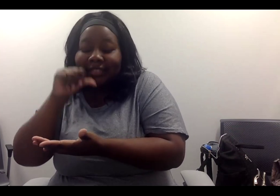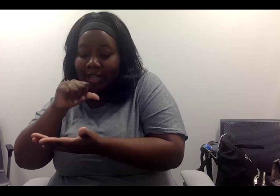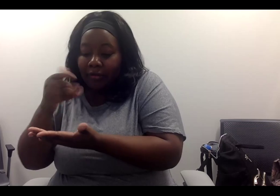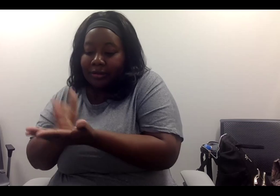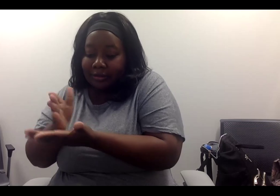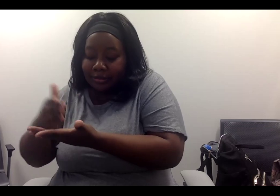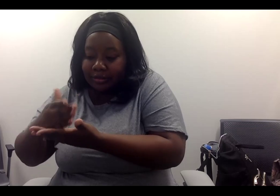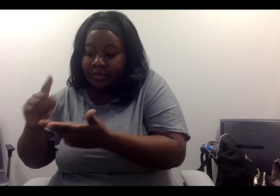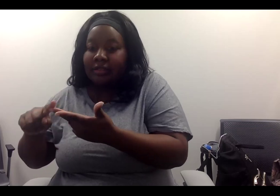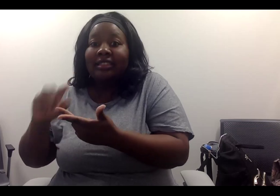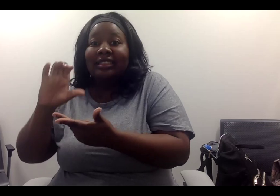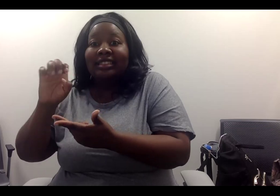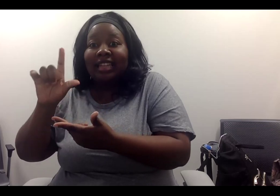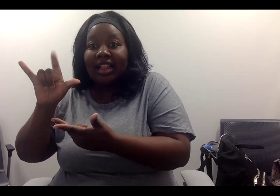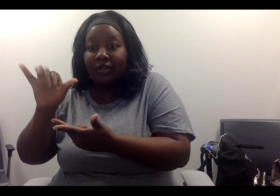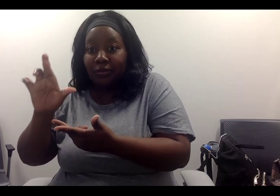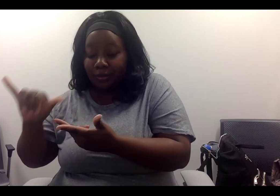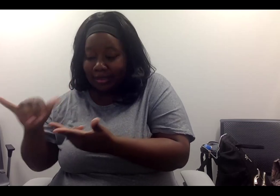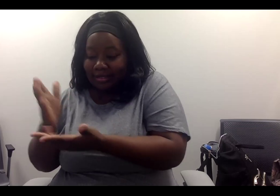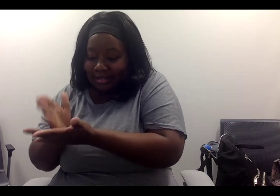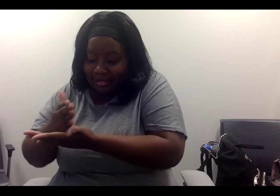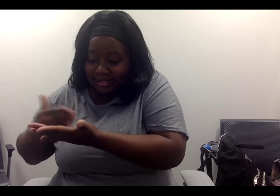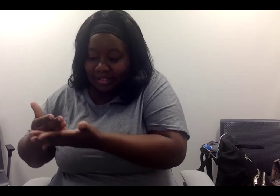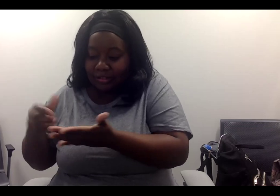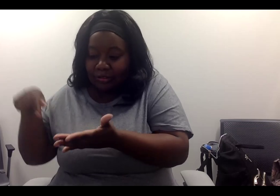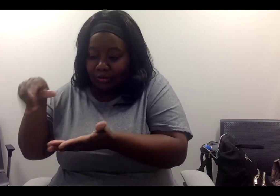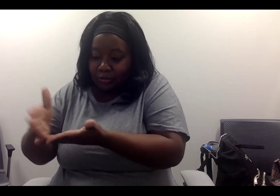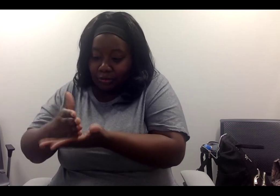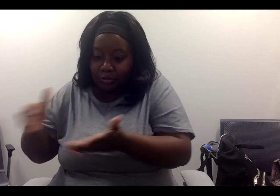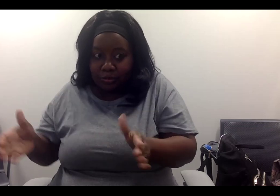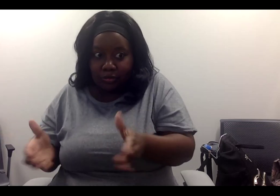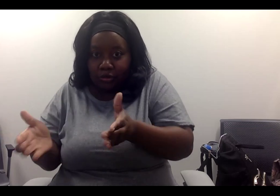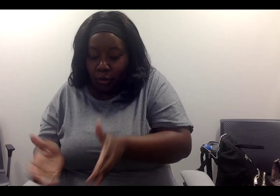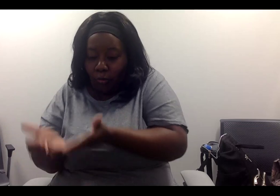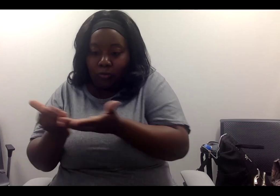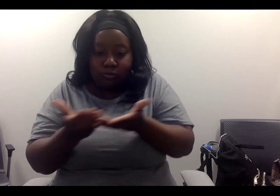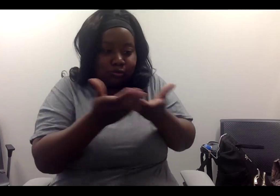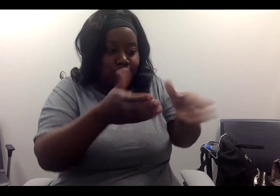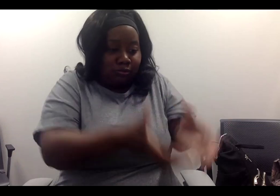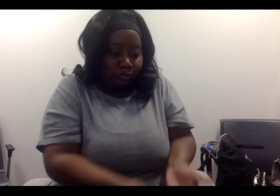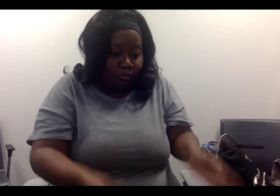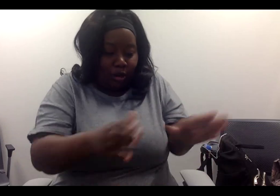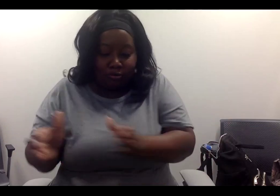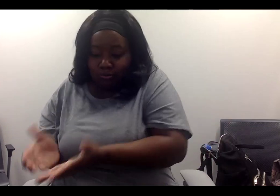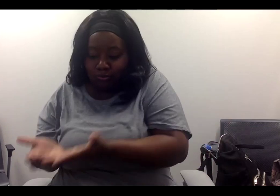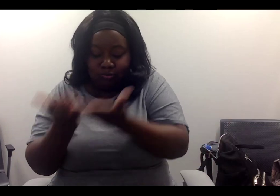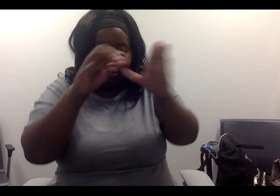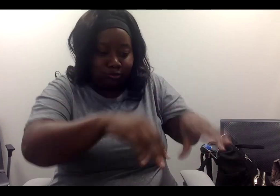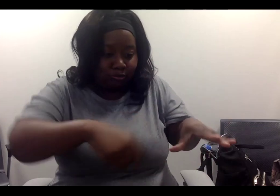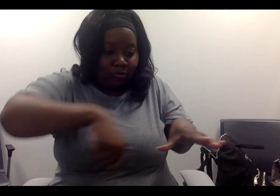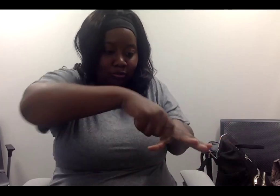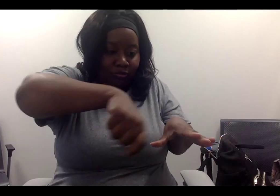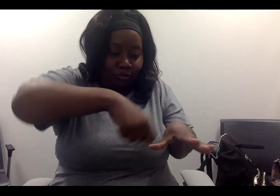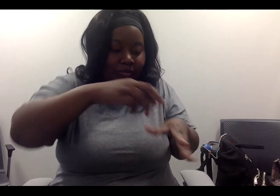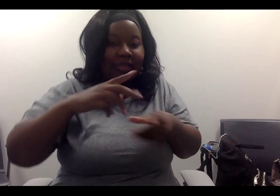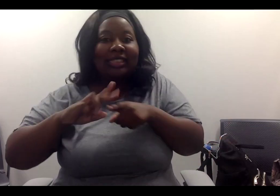this stirring for about 5 minutes or so, until our onions start to soften and turn translucent. And once it looks like that started to happen,